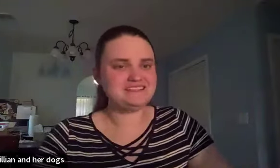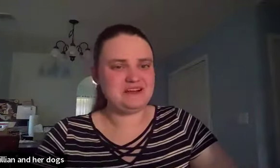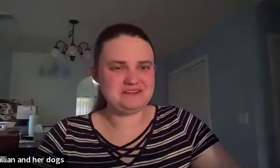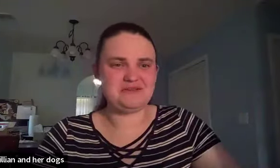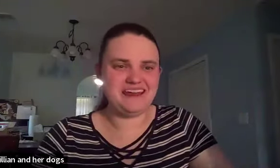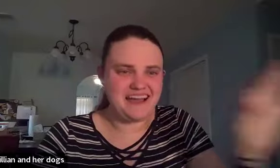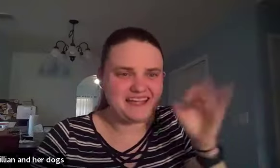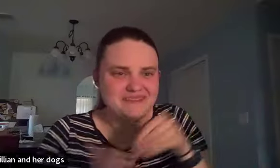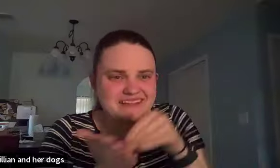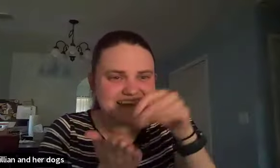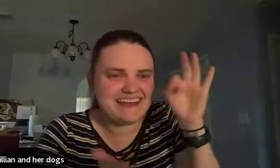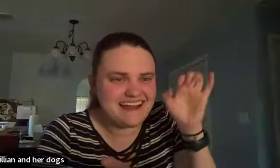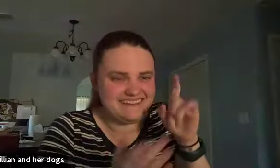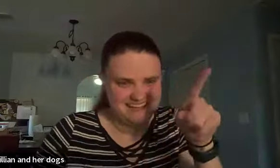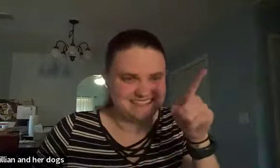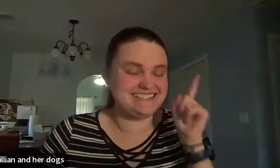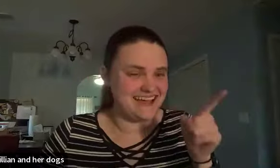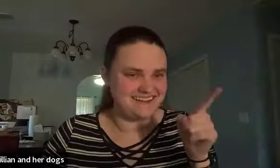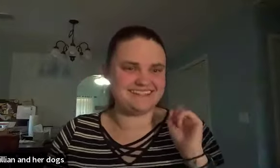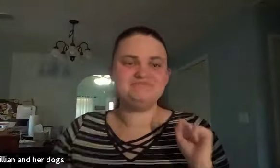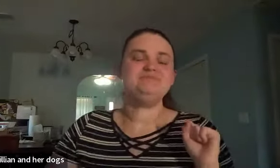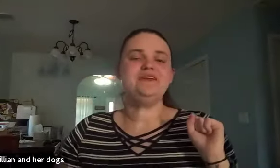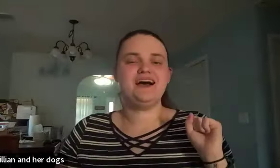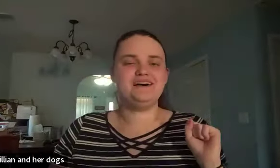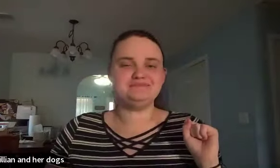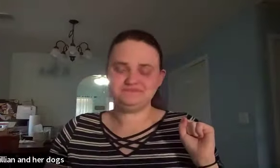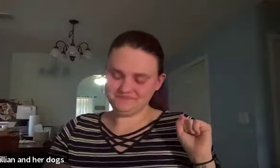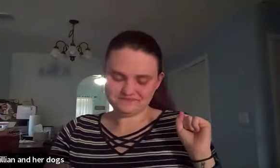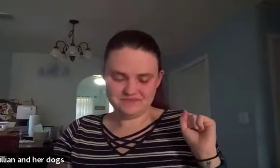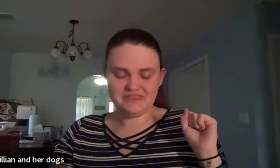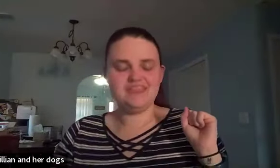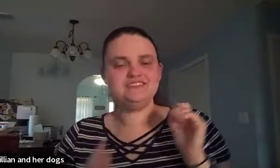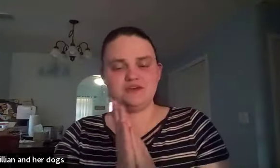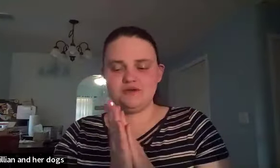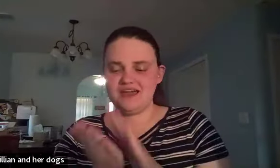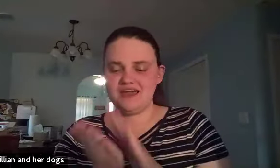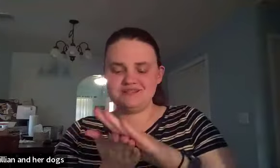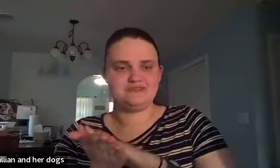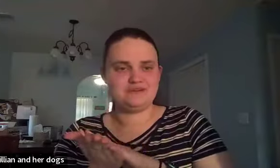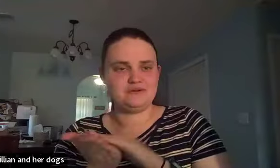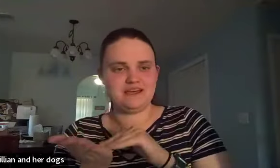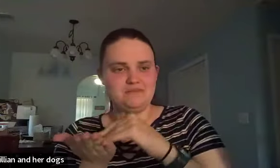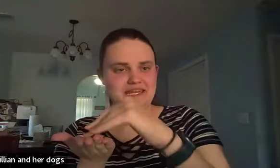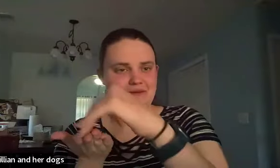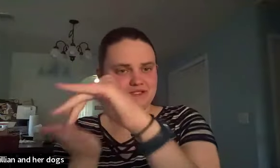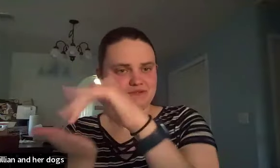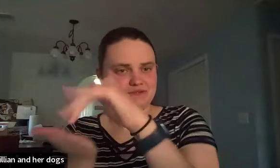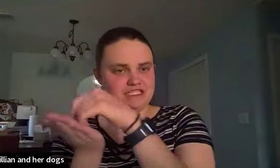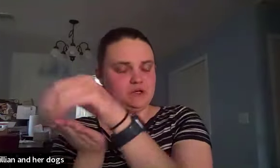I saw you going 9 million, 9. Yes, exactly. And so that's always really cool is how many numbers we can just,